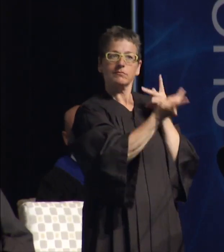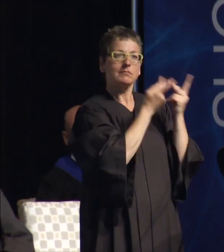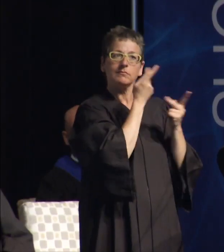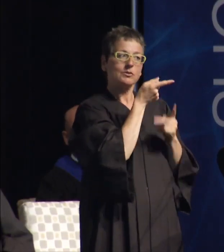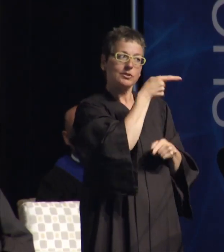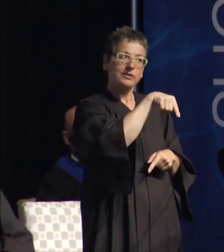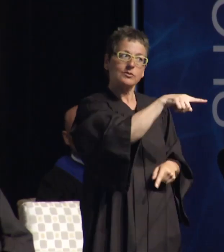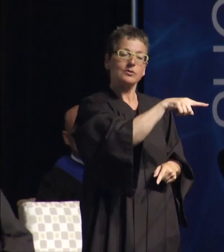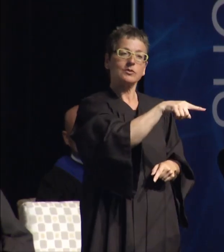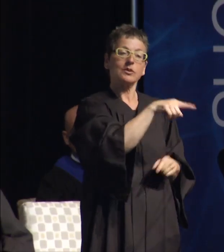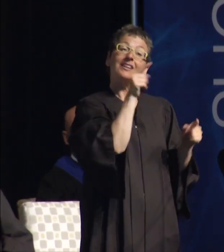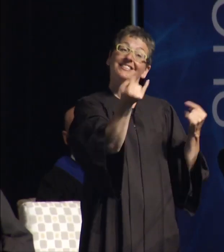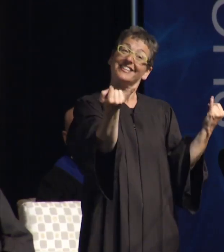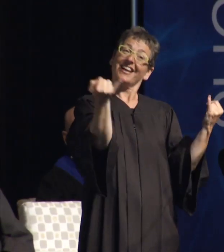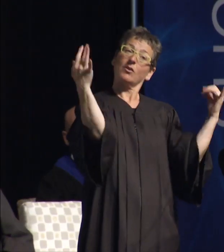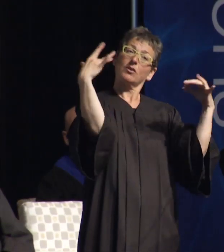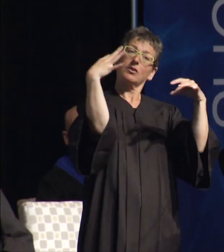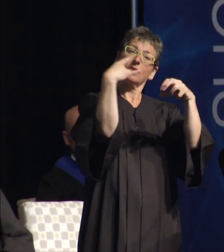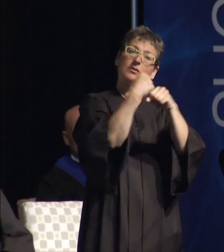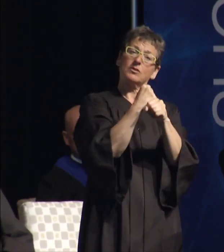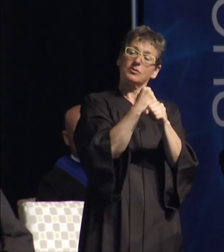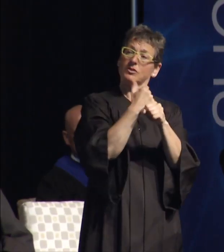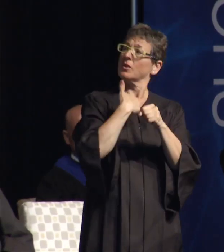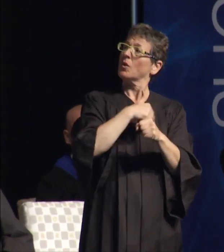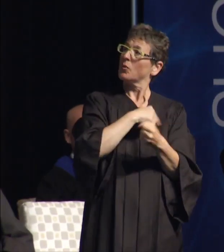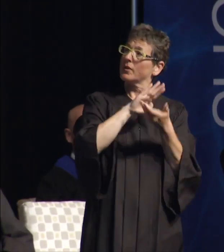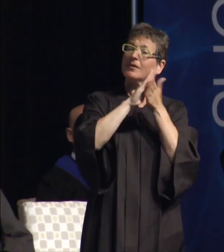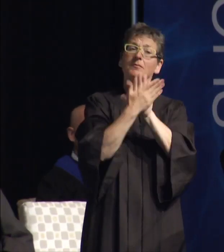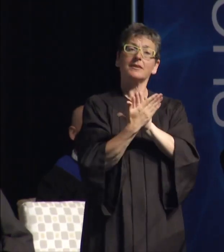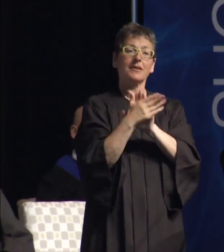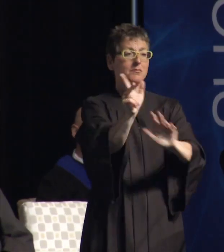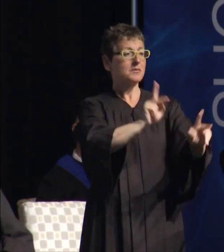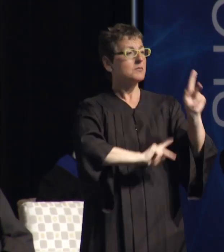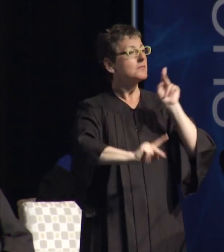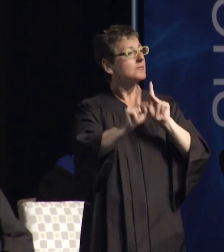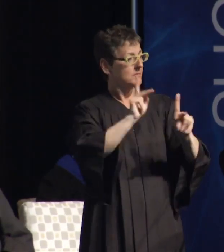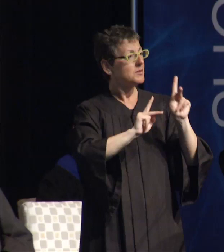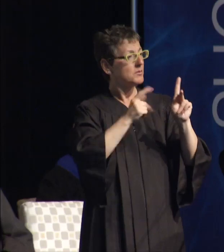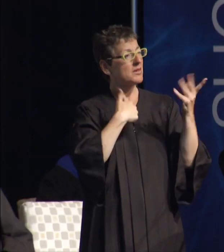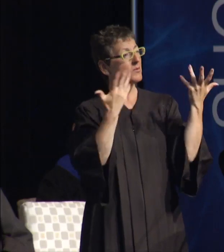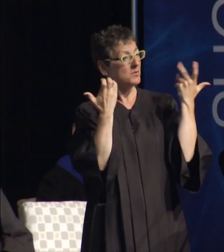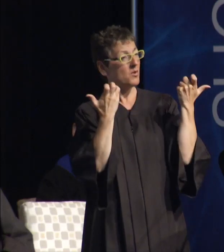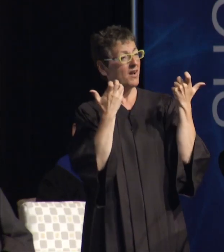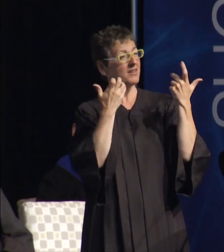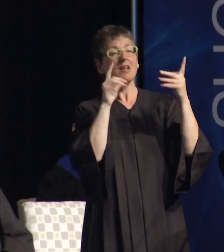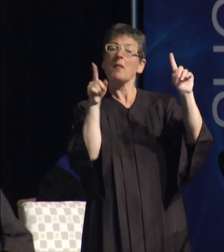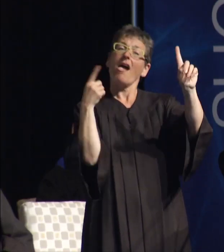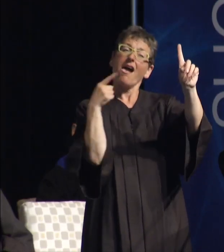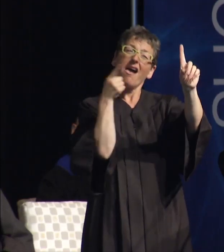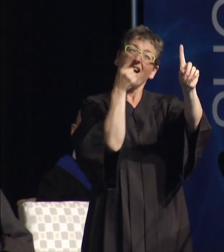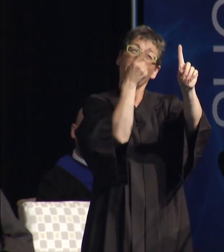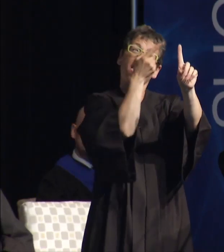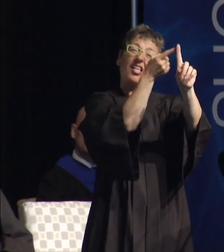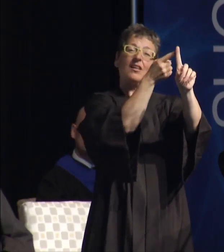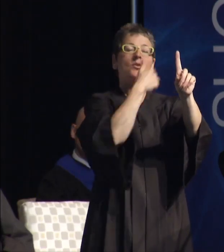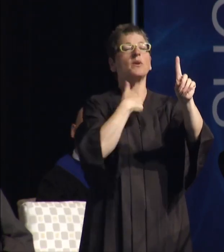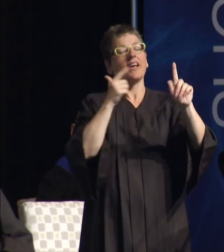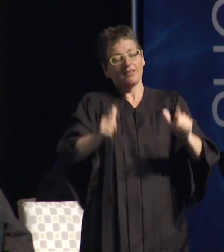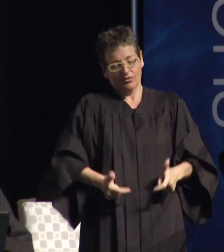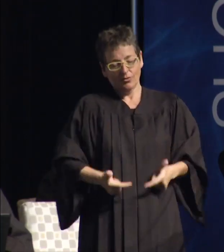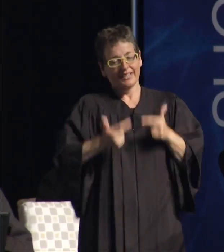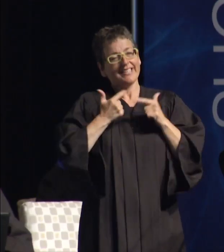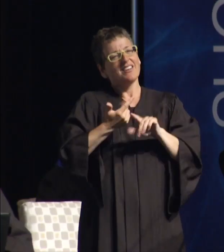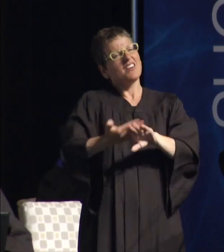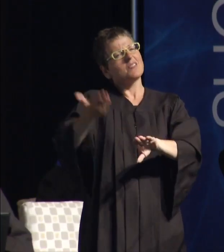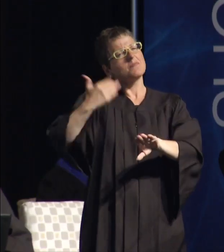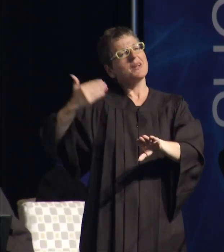So in conclusion, we are becoming the people we were meant to be all along. In order to get there, we had to live all of our yesterdays just as they